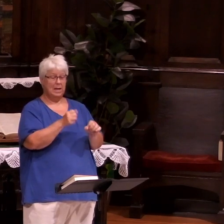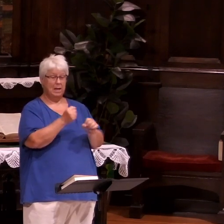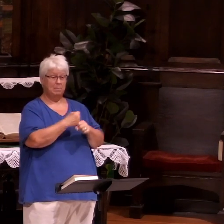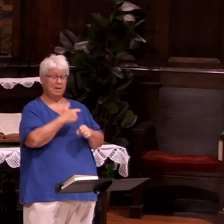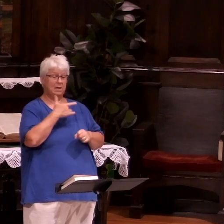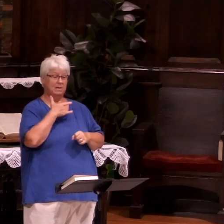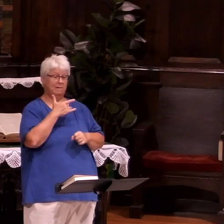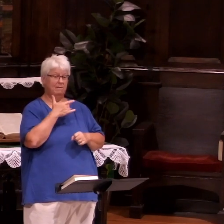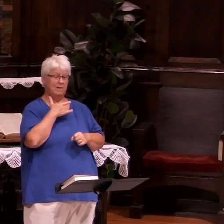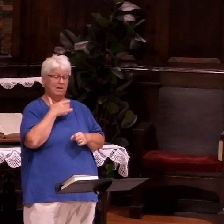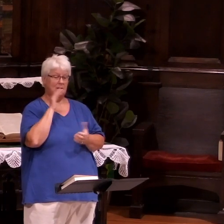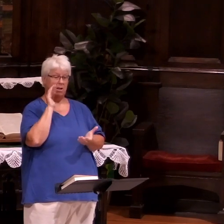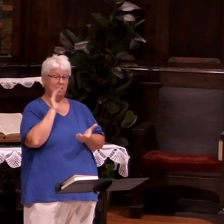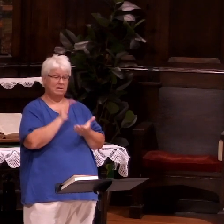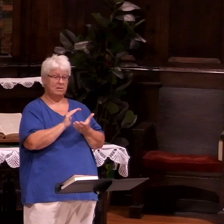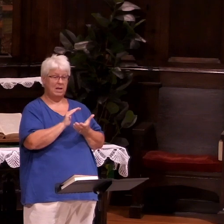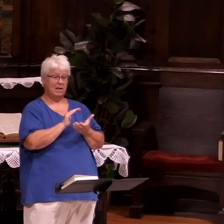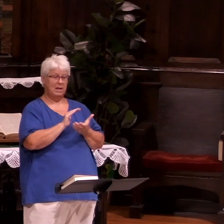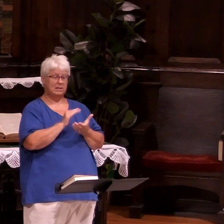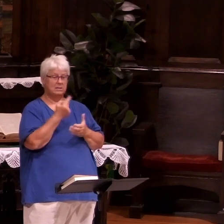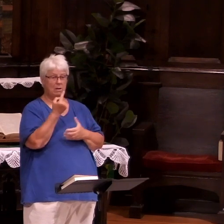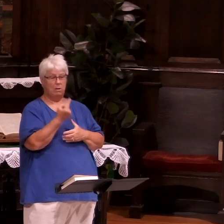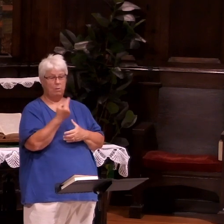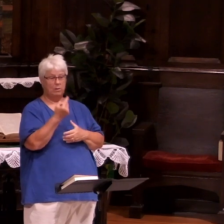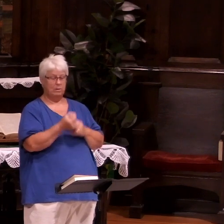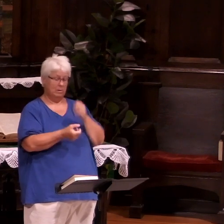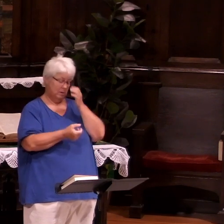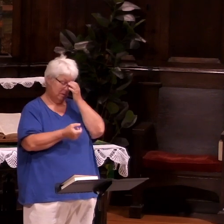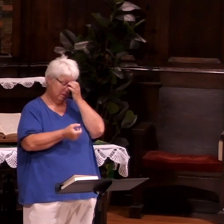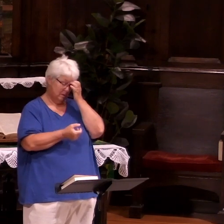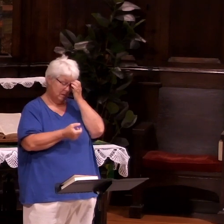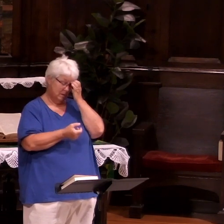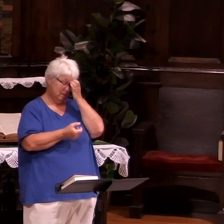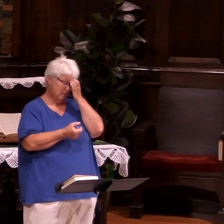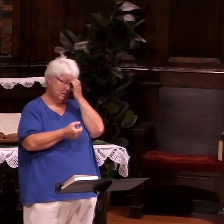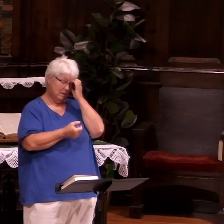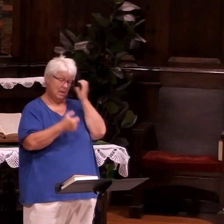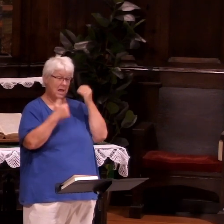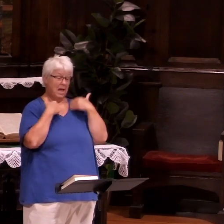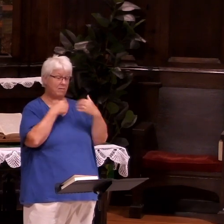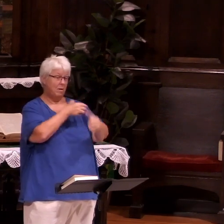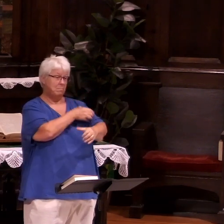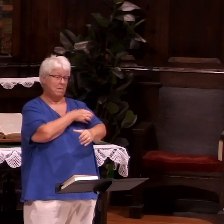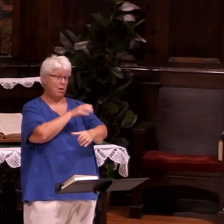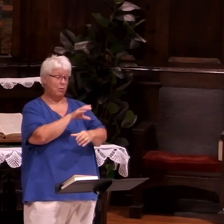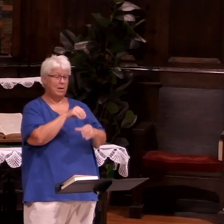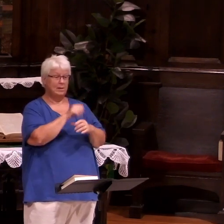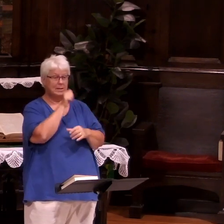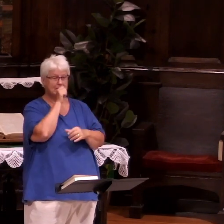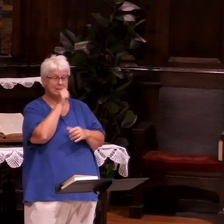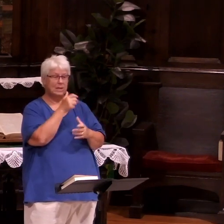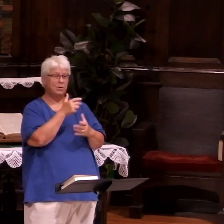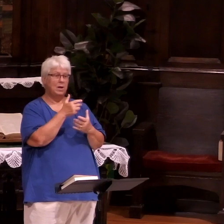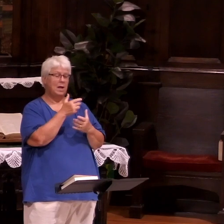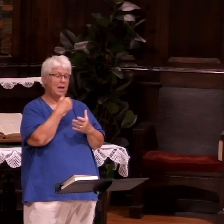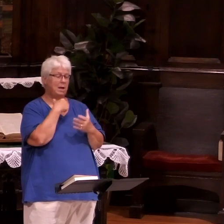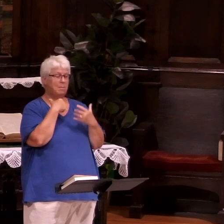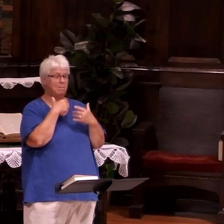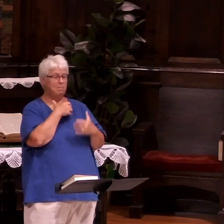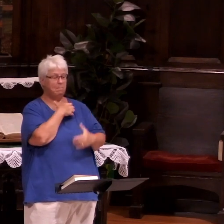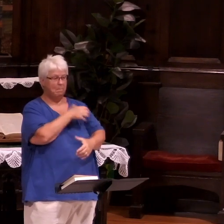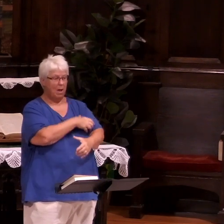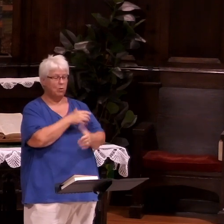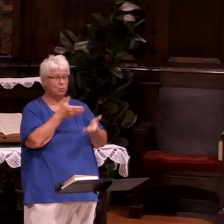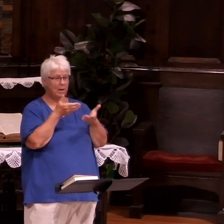feel less alone. There is power in the sacred solidarity of being